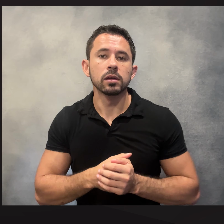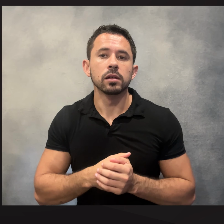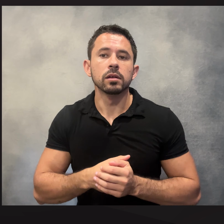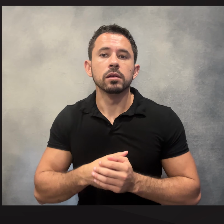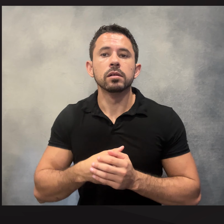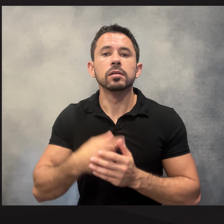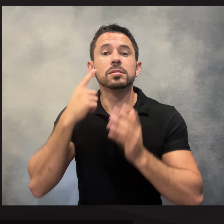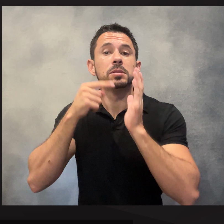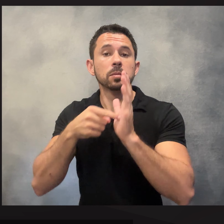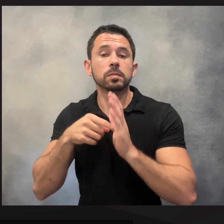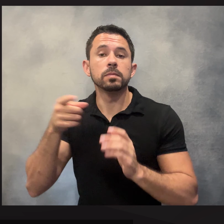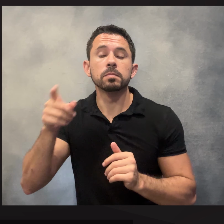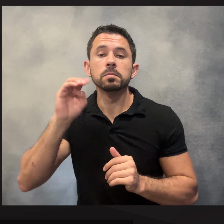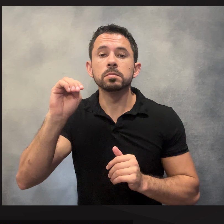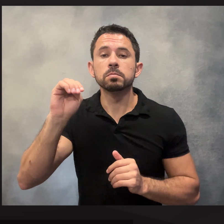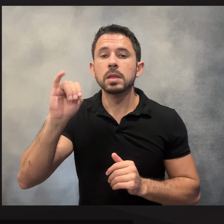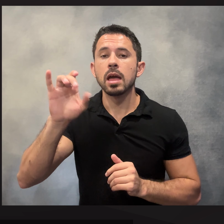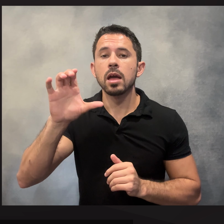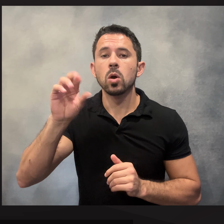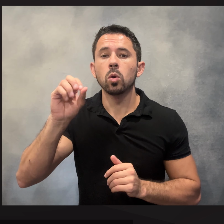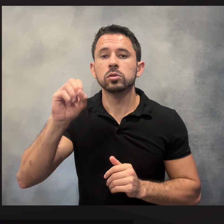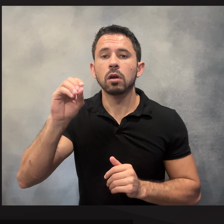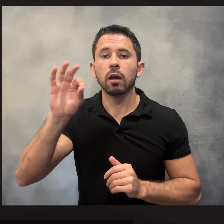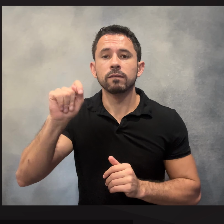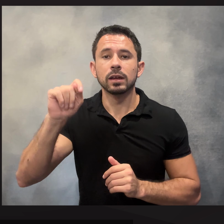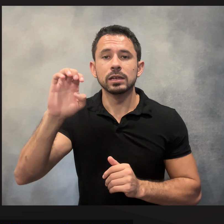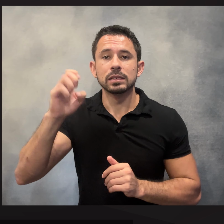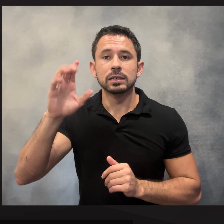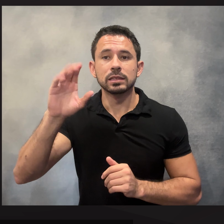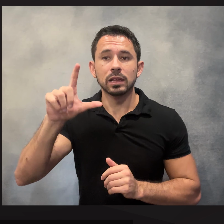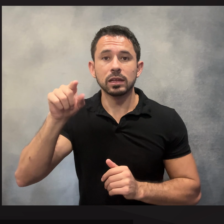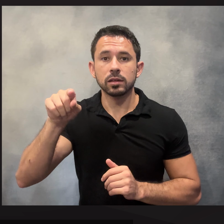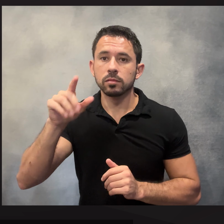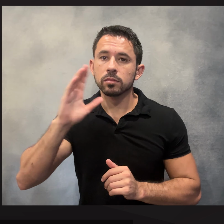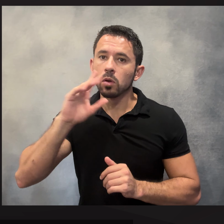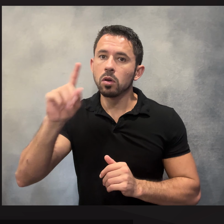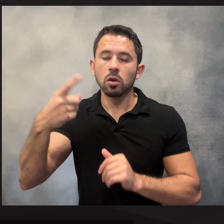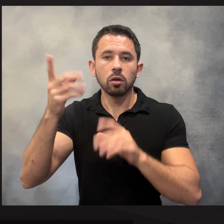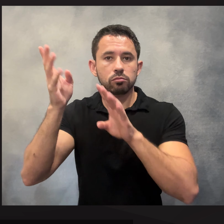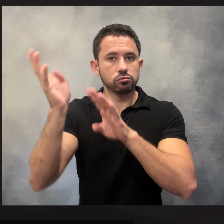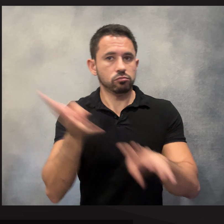For example, Microsoft Excel will only load about 1 million rows.